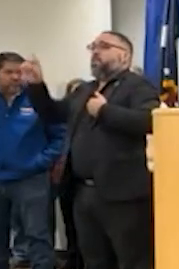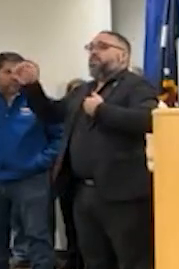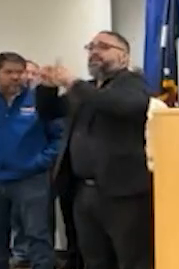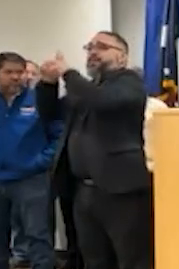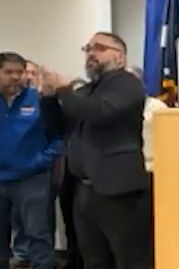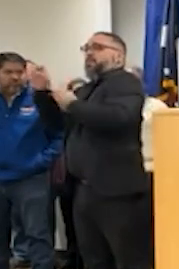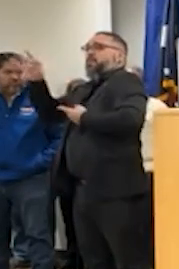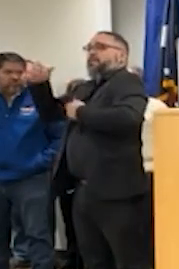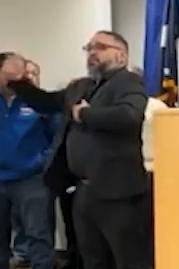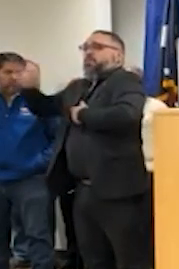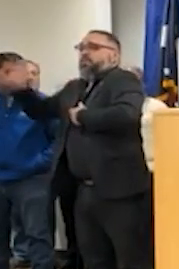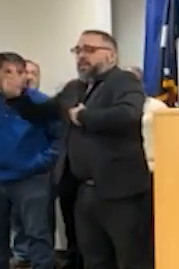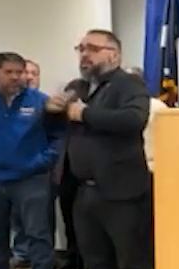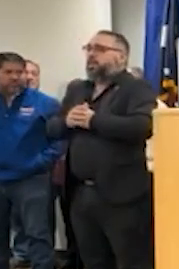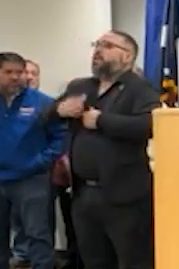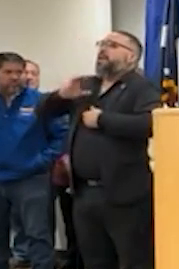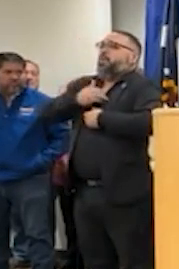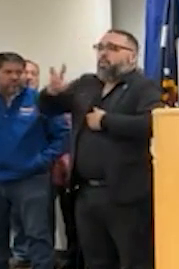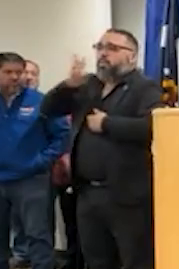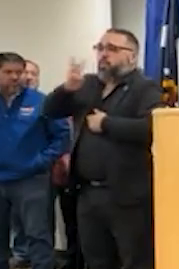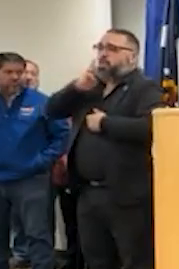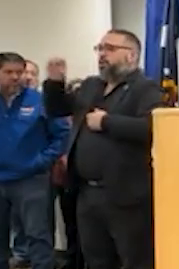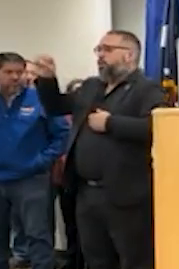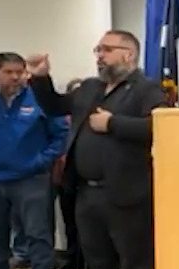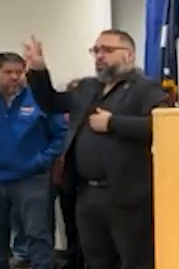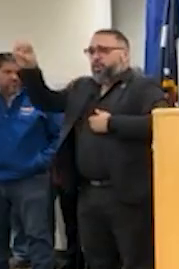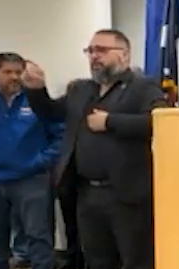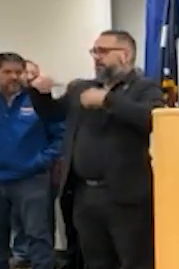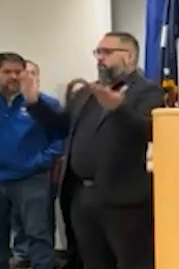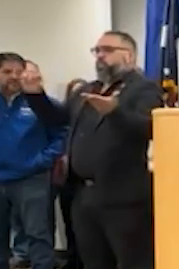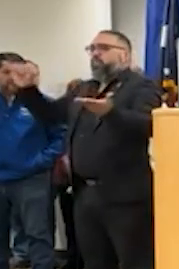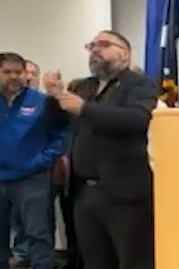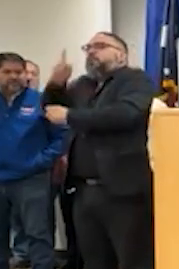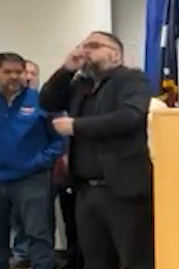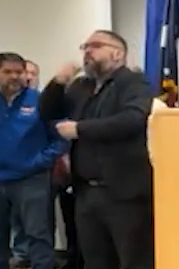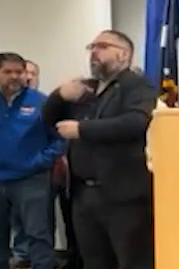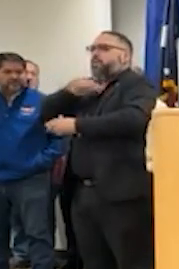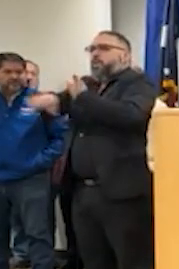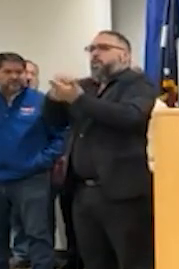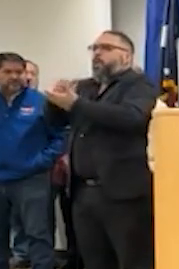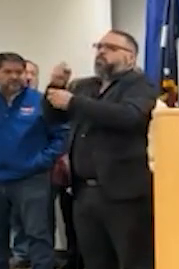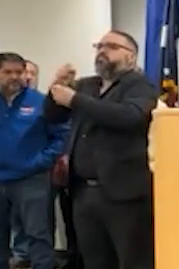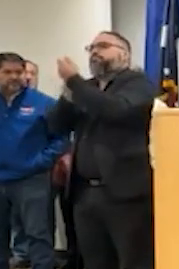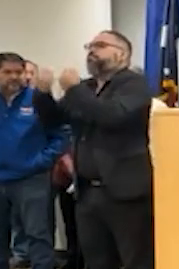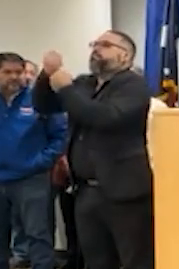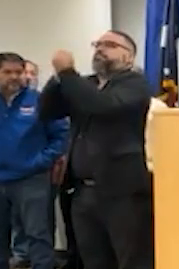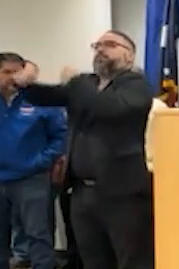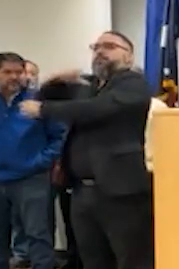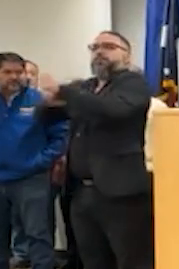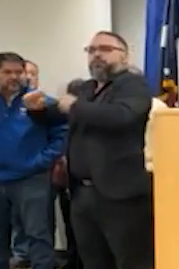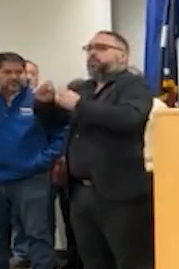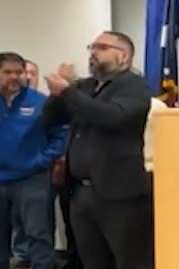Public Works, our utilities, all of this working to ensure that we get through this extreme weather event as safely